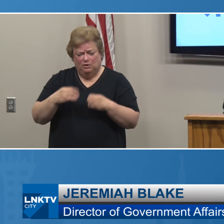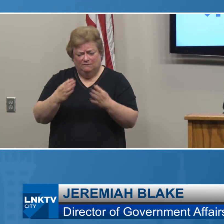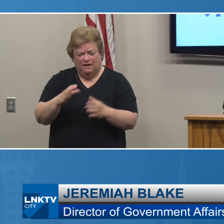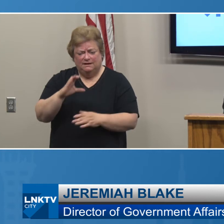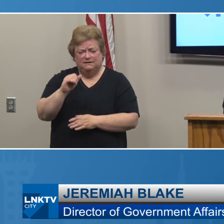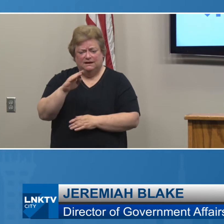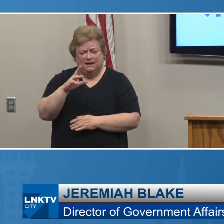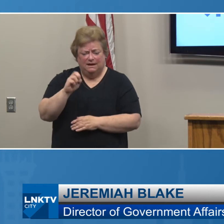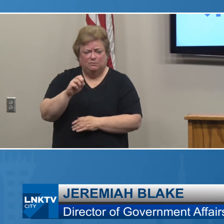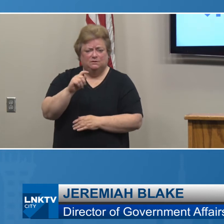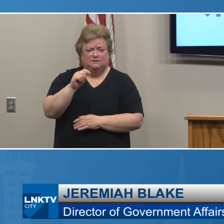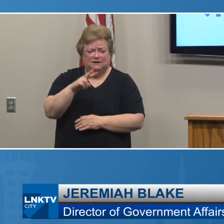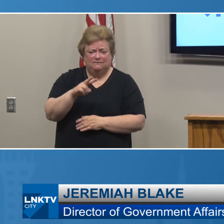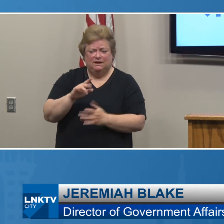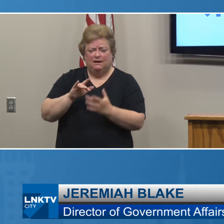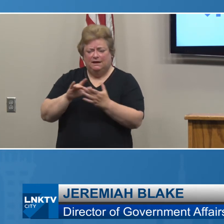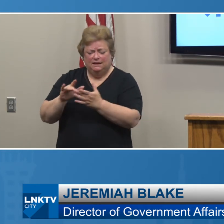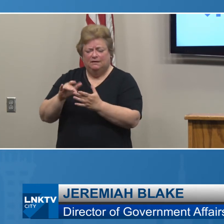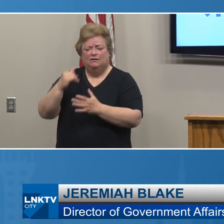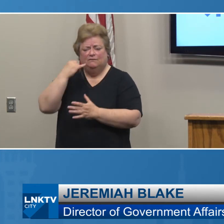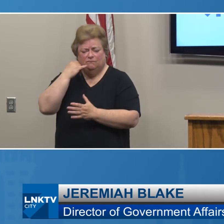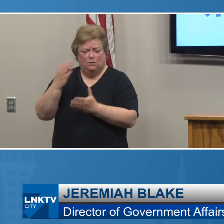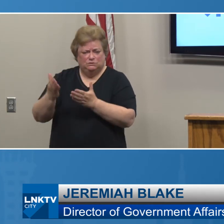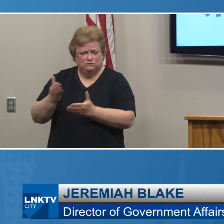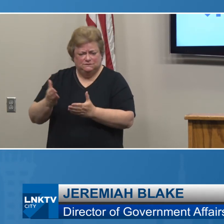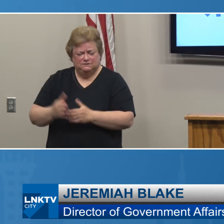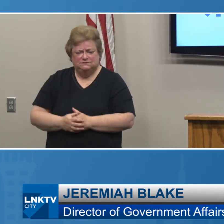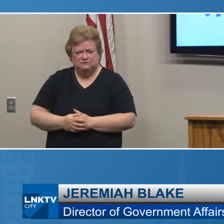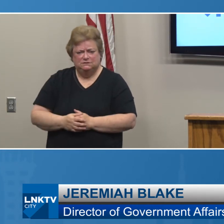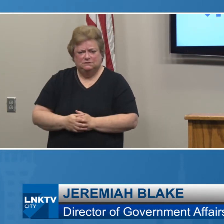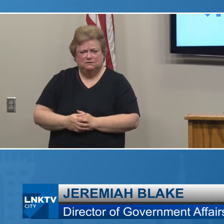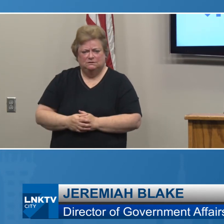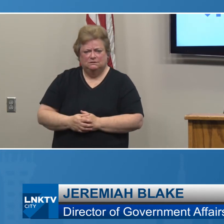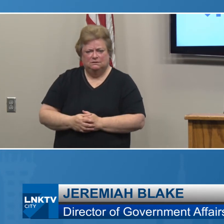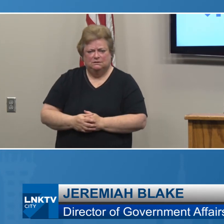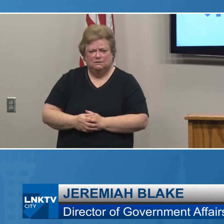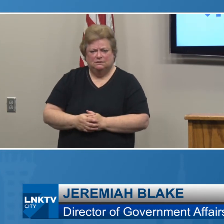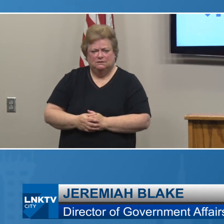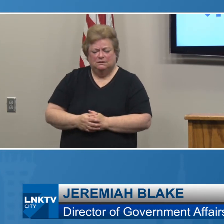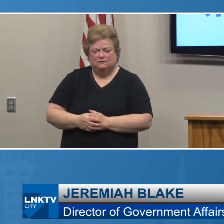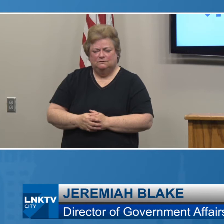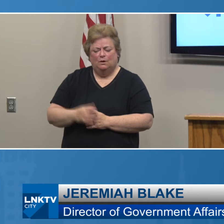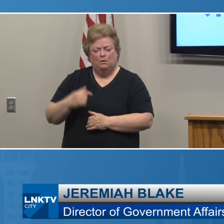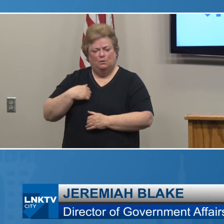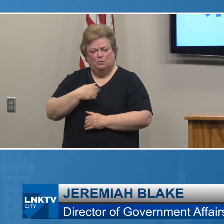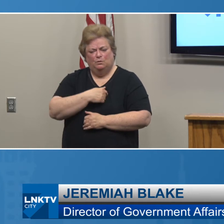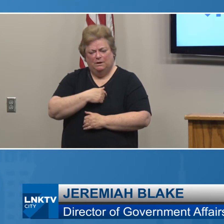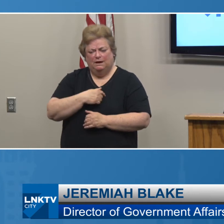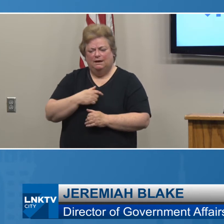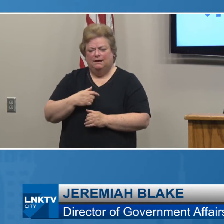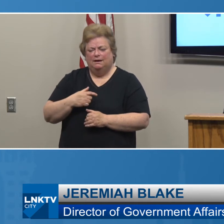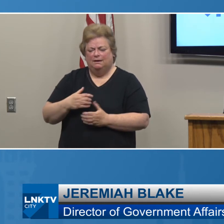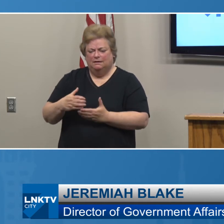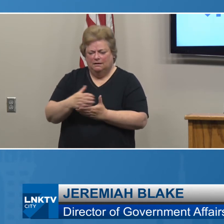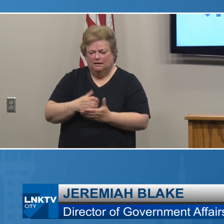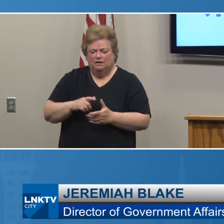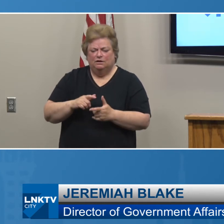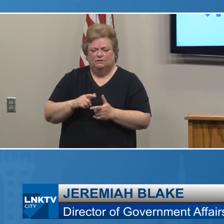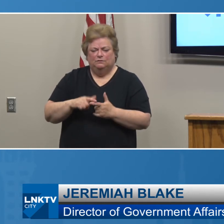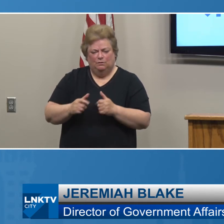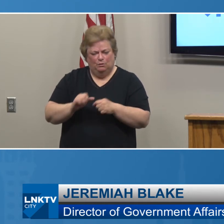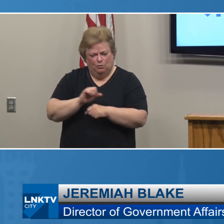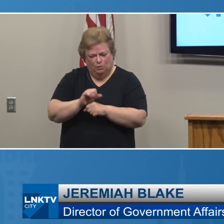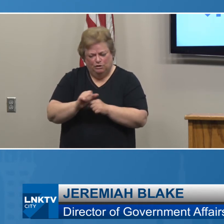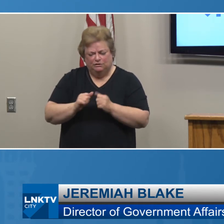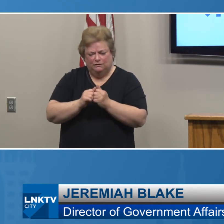cable TV, internet, and phone service. So as our country works collectively to contain this pandemic, we